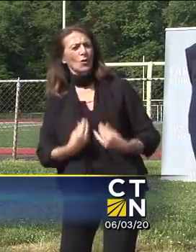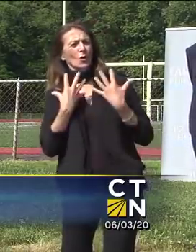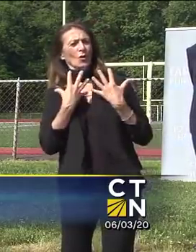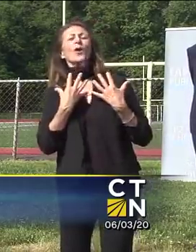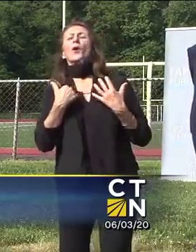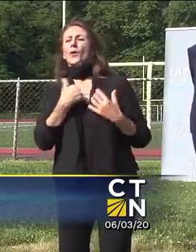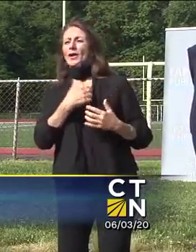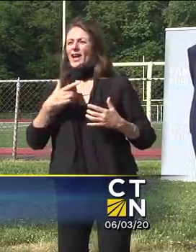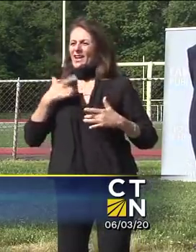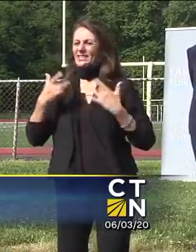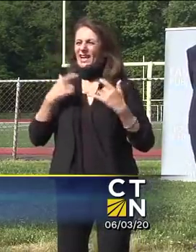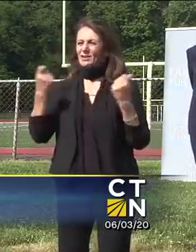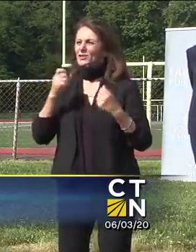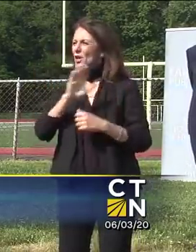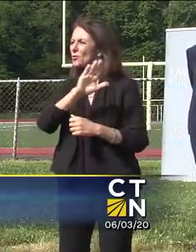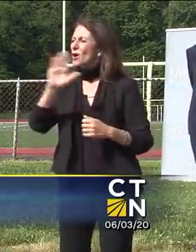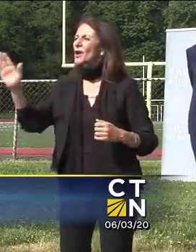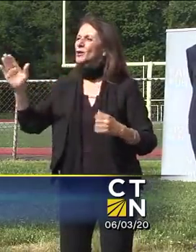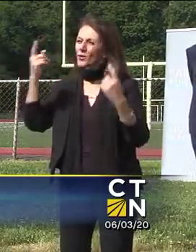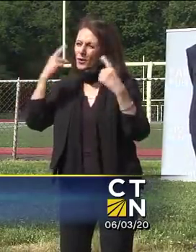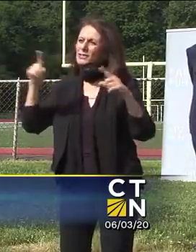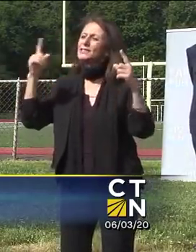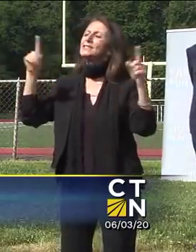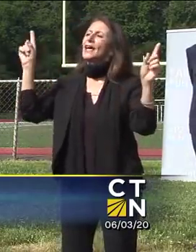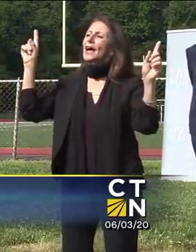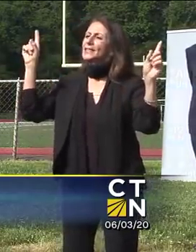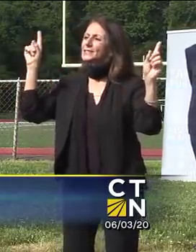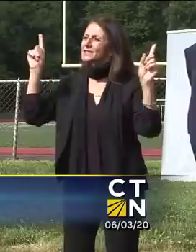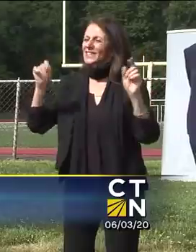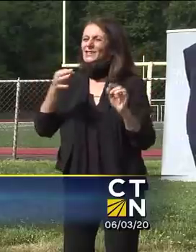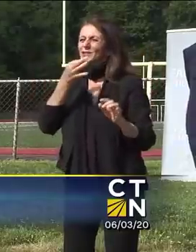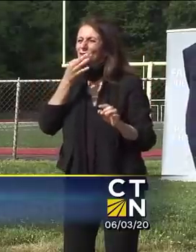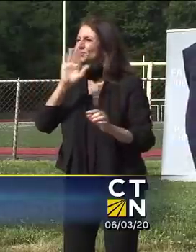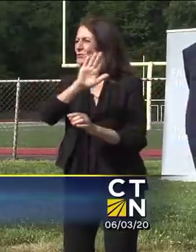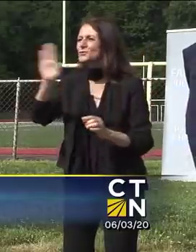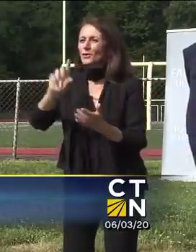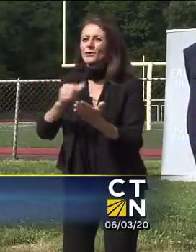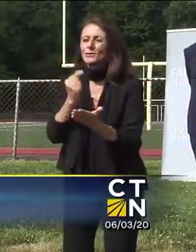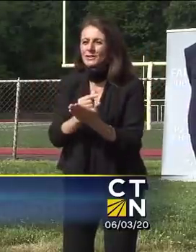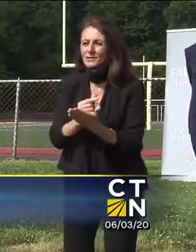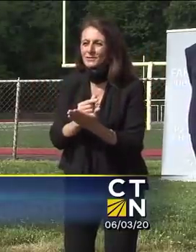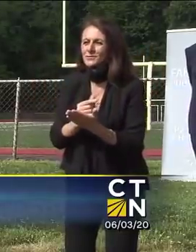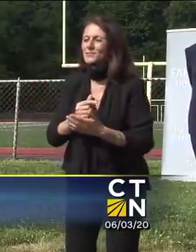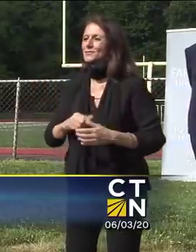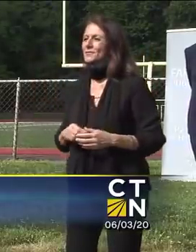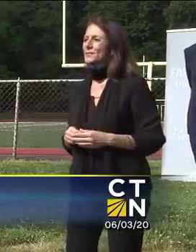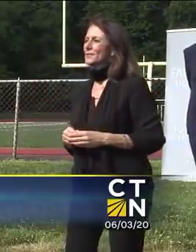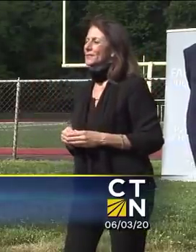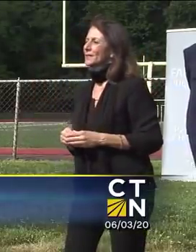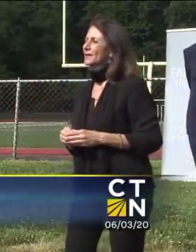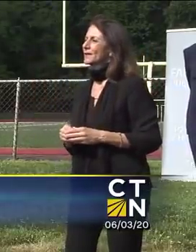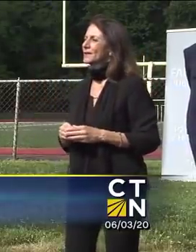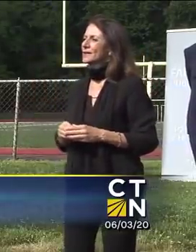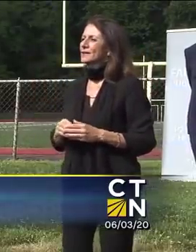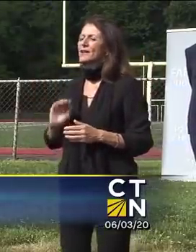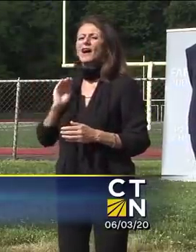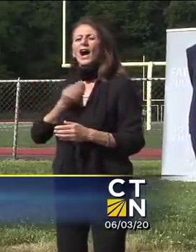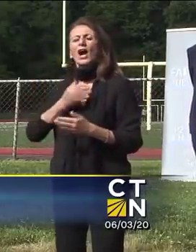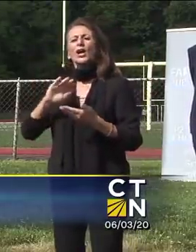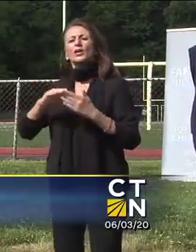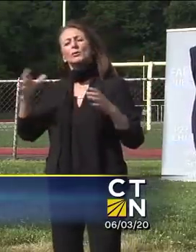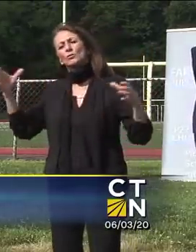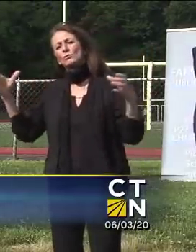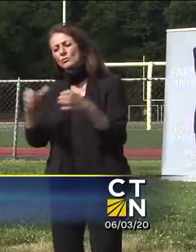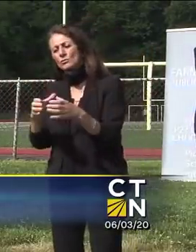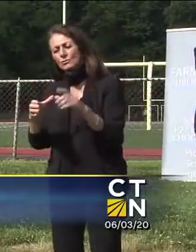can't wait to celebrate your accomplishments at the upcoming graduations. Our community has come together to be